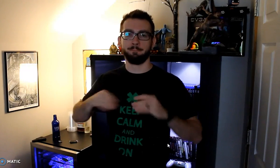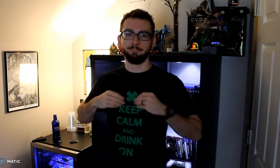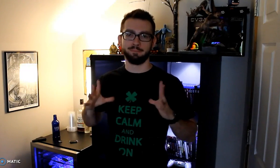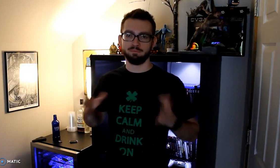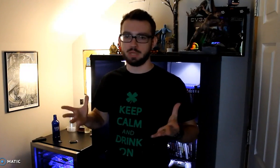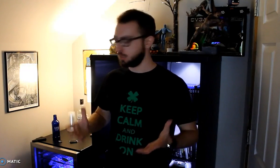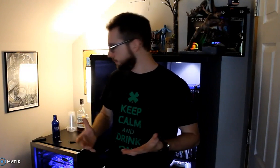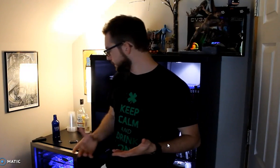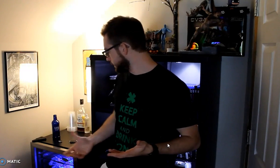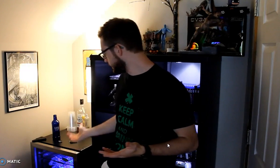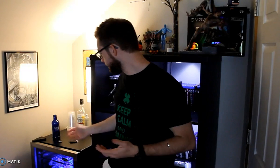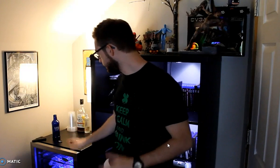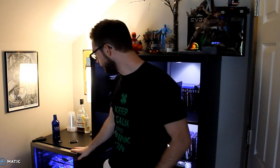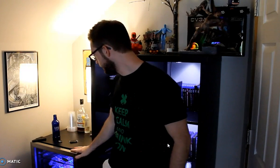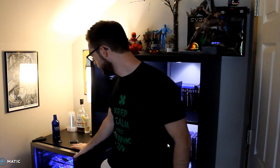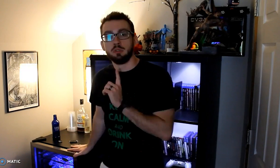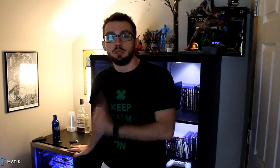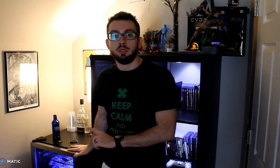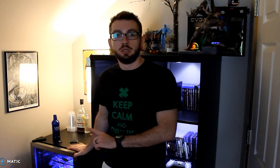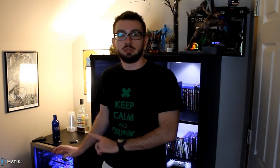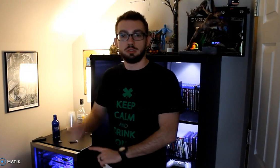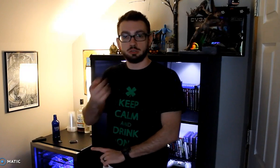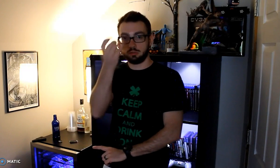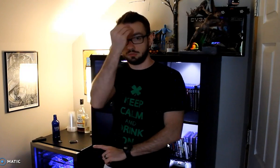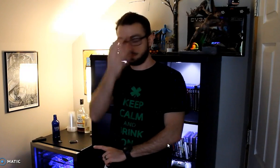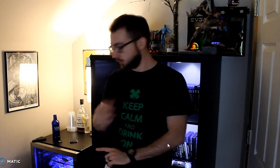figuring out everything with Amazon. But I mean, like, I was fine with it. It's okay.